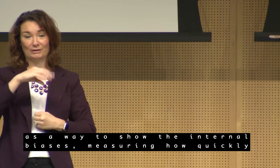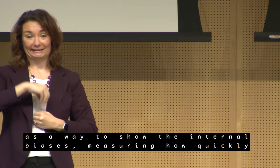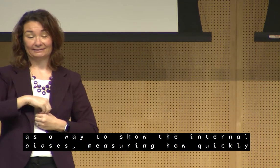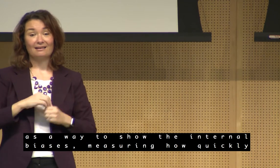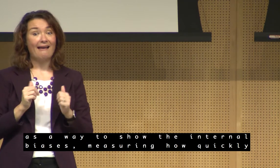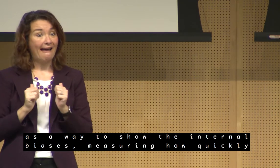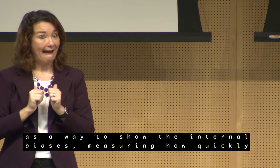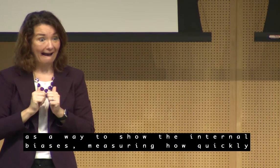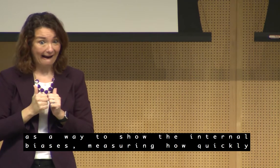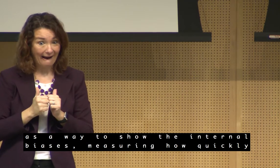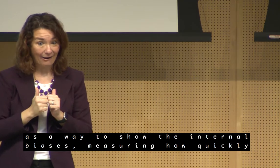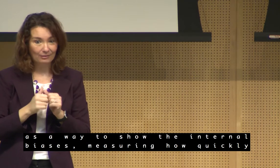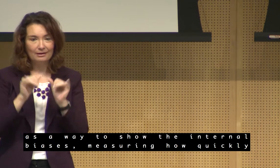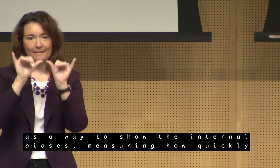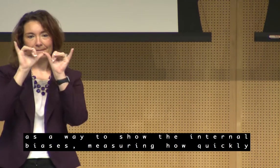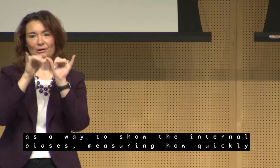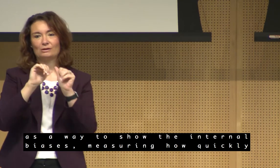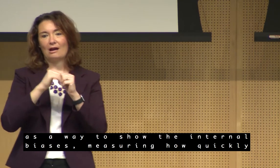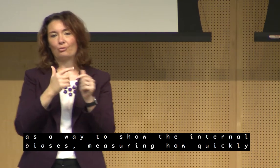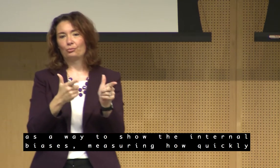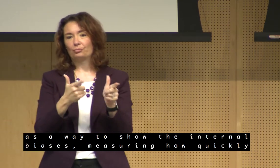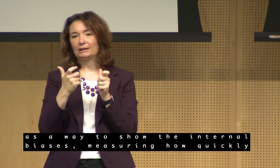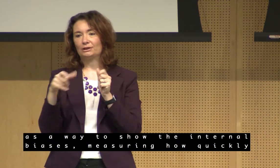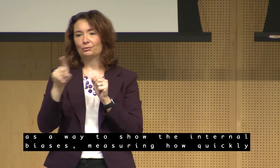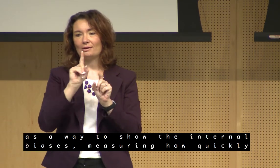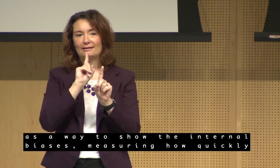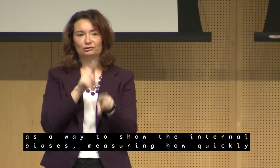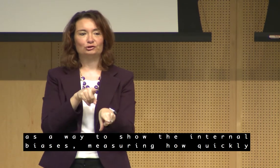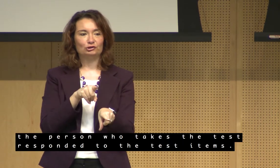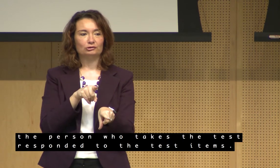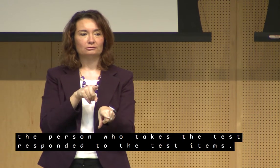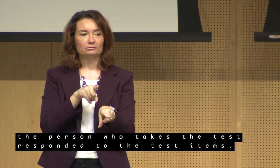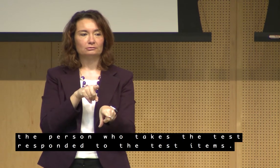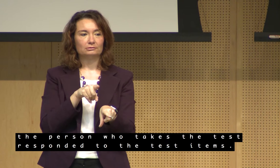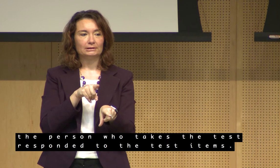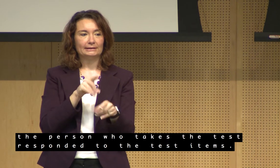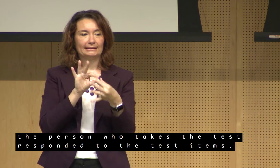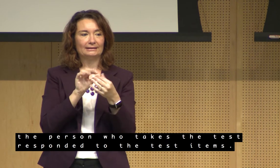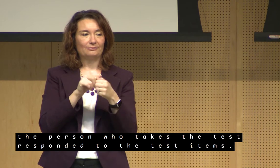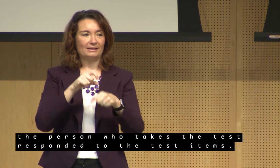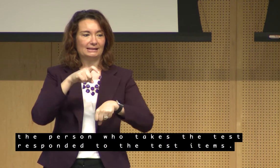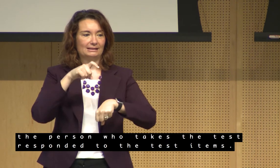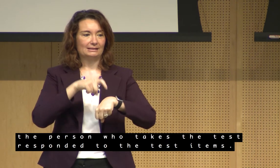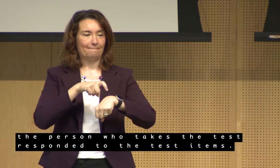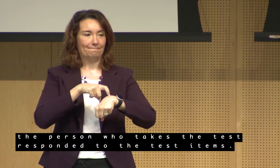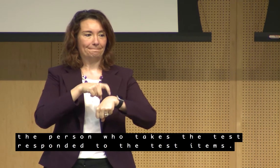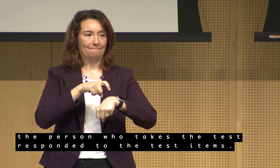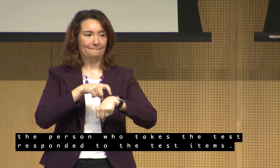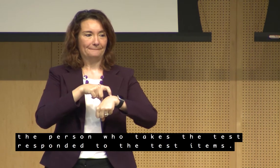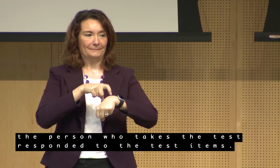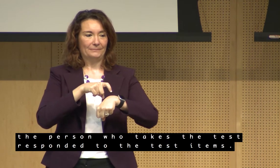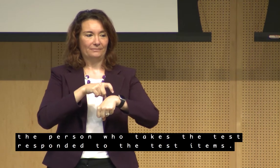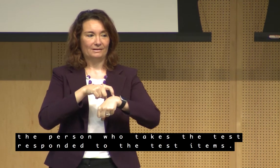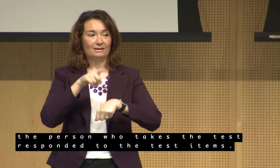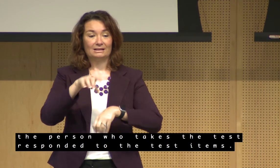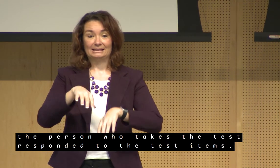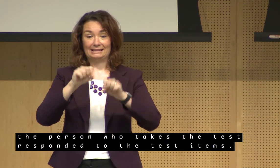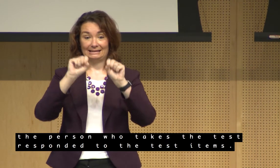the internal biases, measuring how quickly the person who takes the test responded to the test